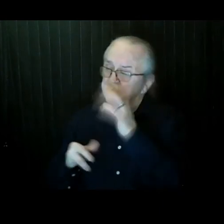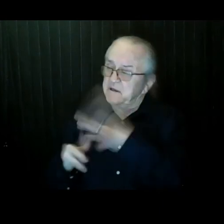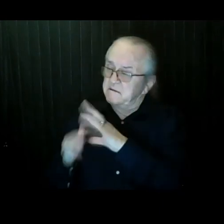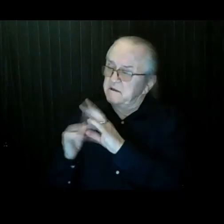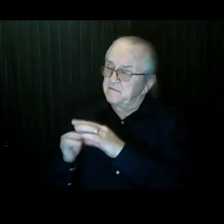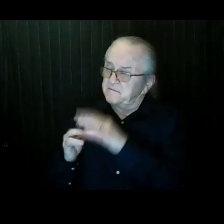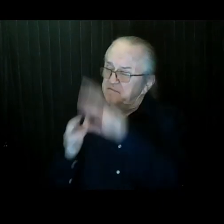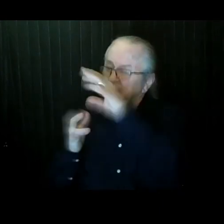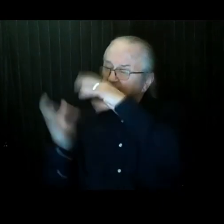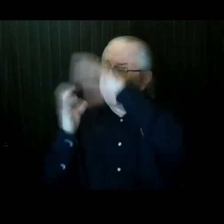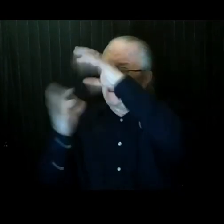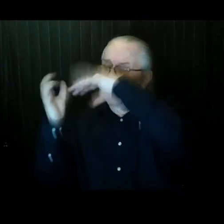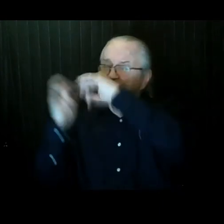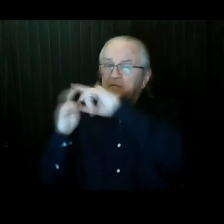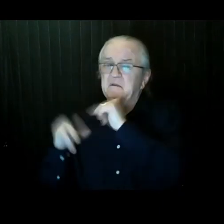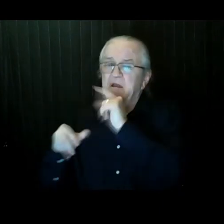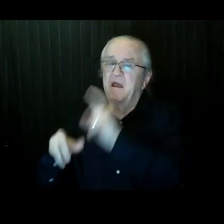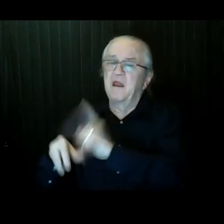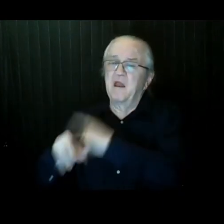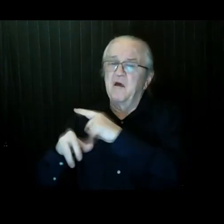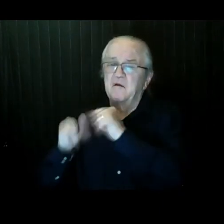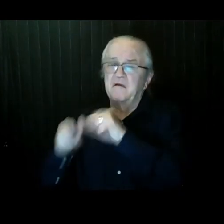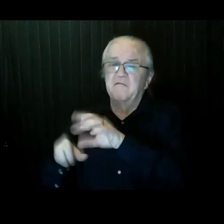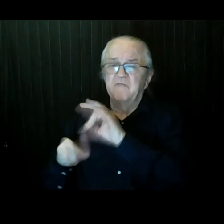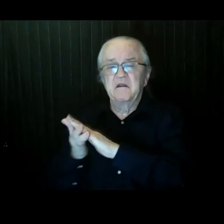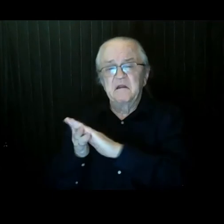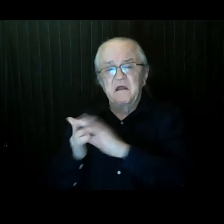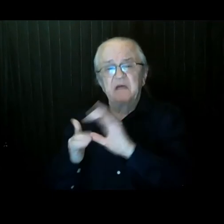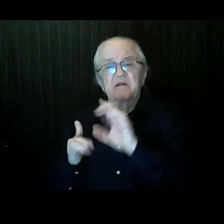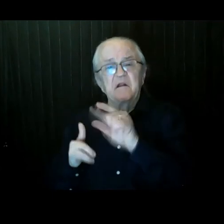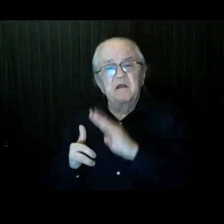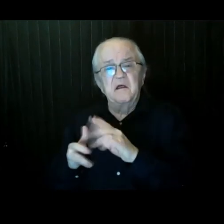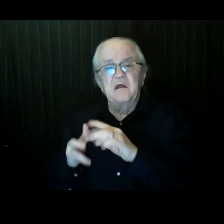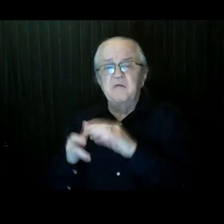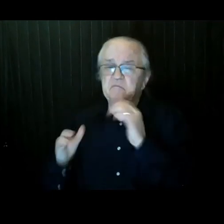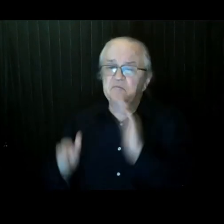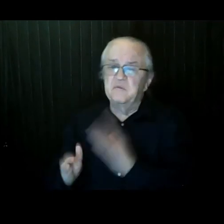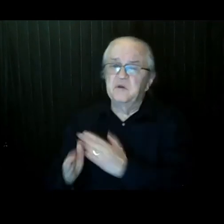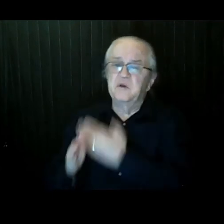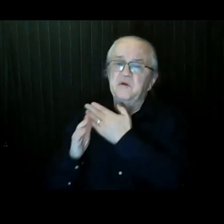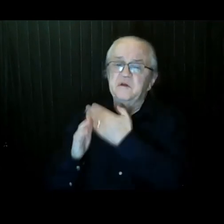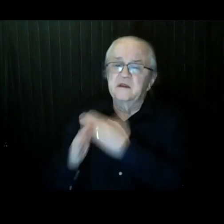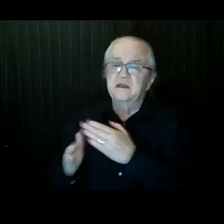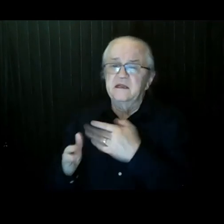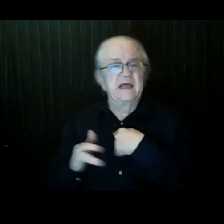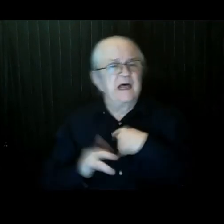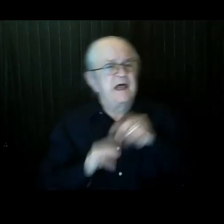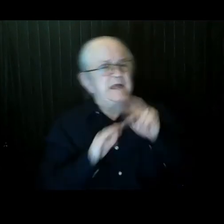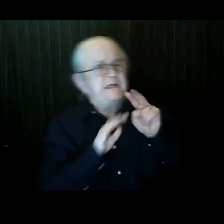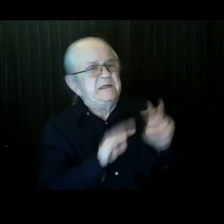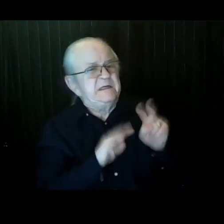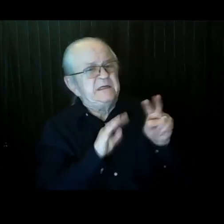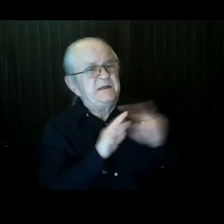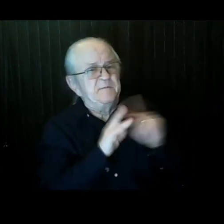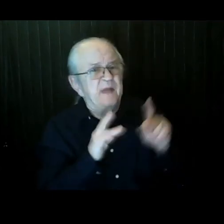not long. And you could probably find a nice club there or someplace where you could get some music and stuff. And I said, well, what I'm really looking for is maybe a place where they're